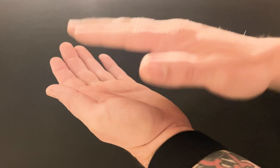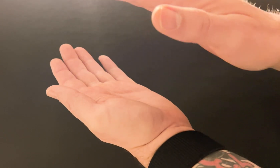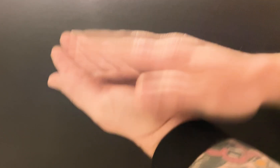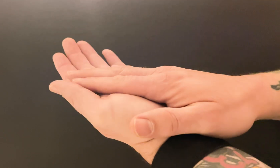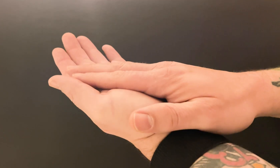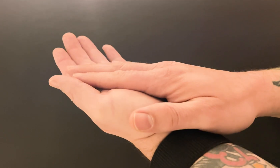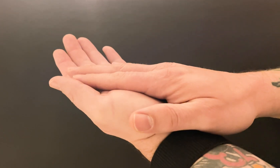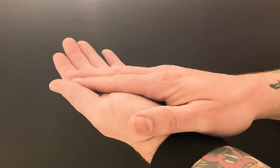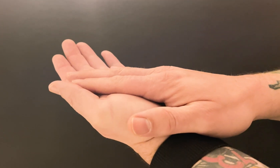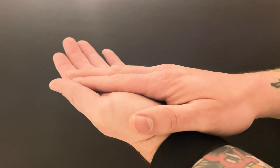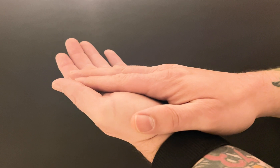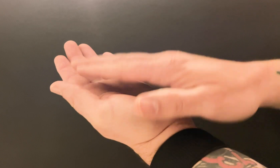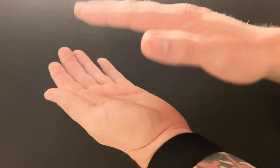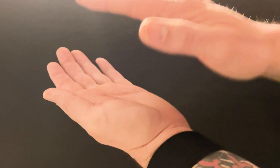the Thank you.